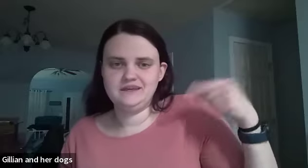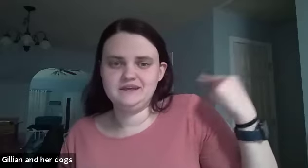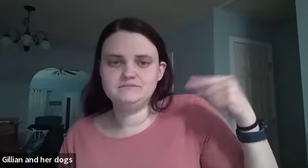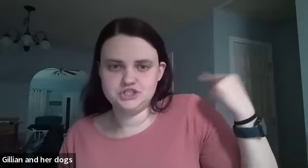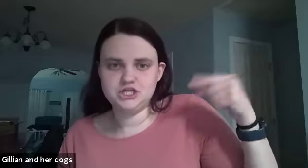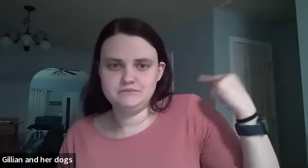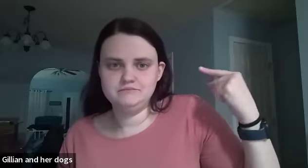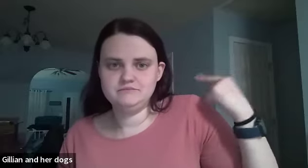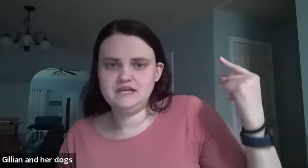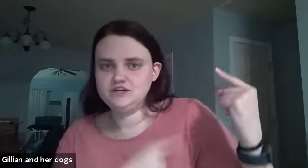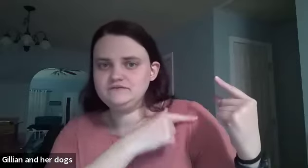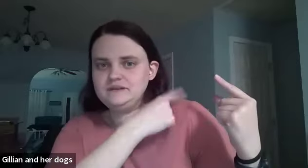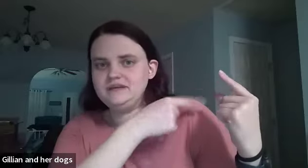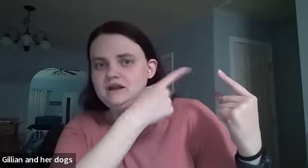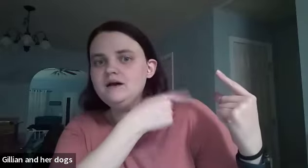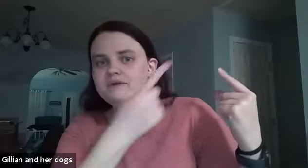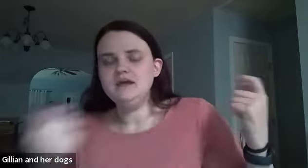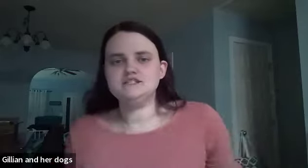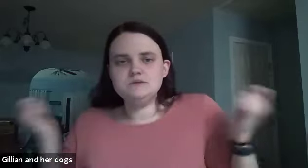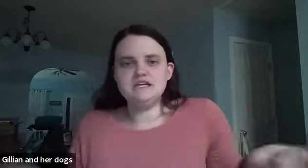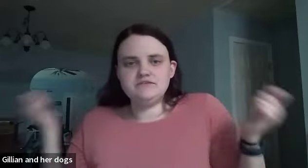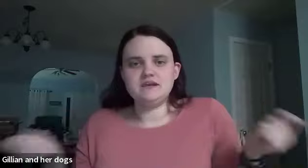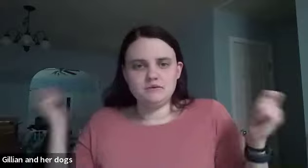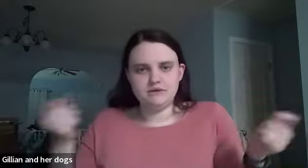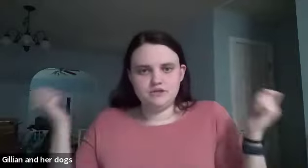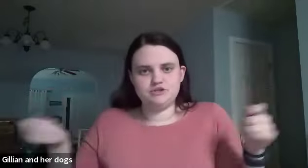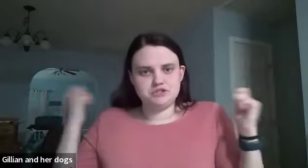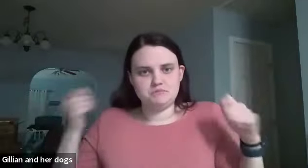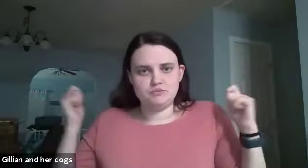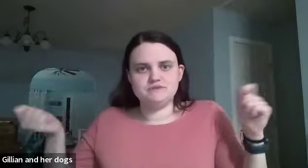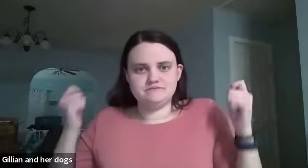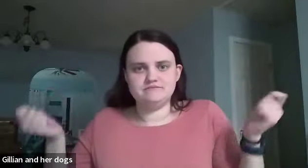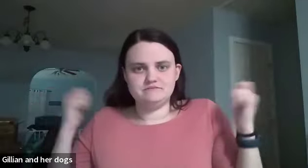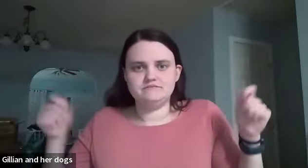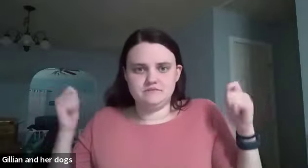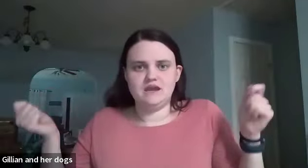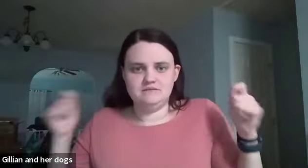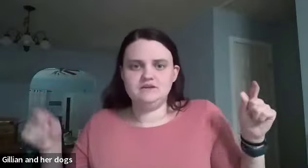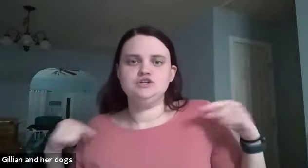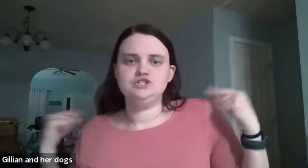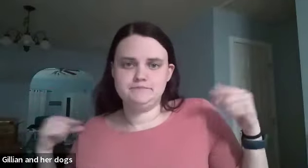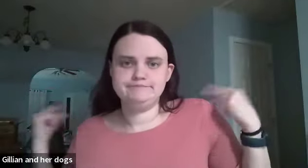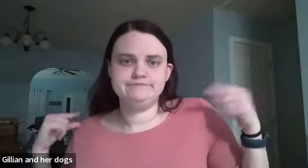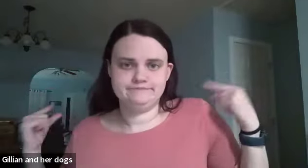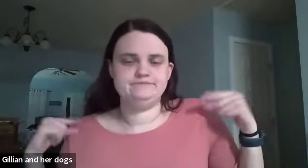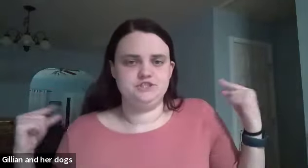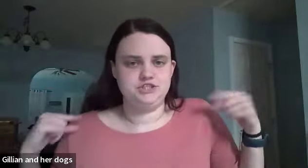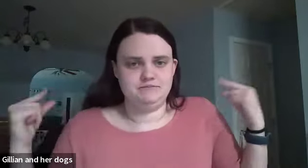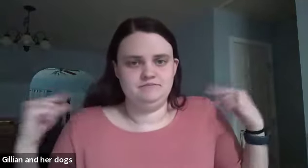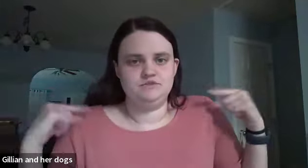thinking it, but Jim, and you're flipping it up. It's almost like, think about like when you're doing jump ropes. Okay? Jim, Jim.